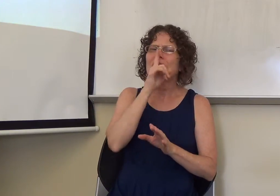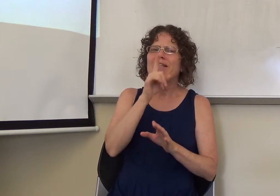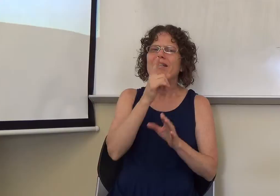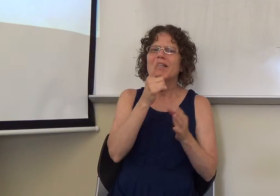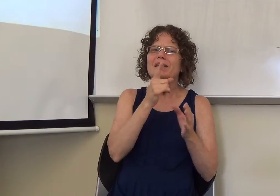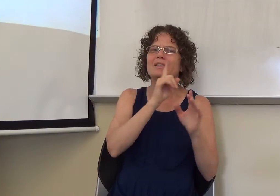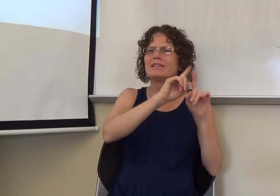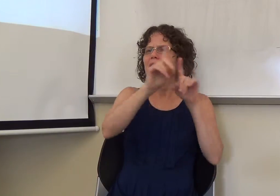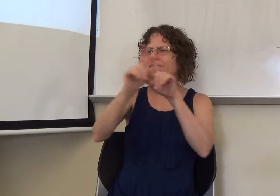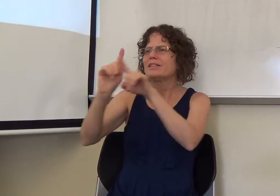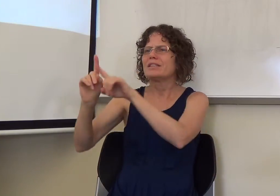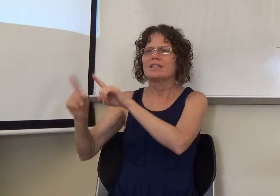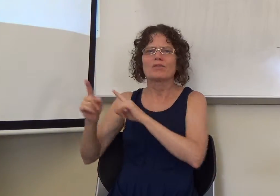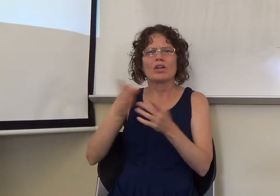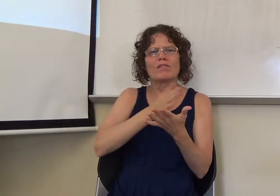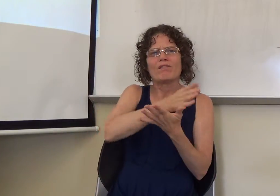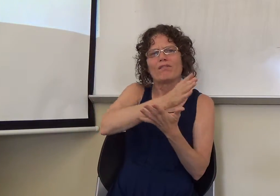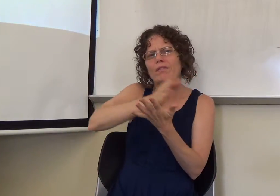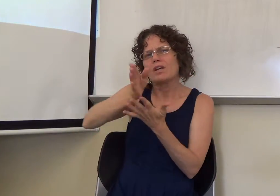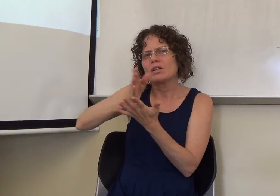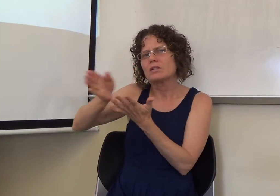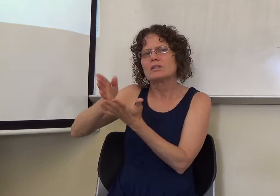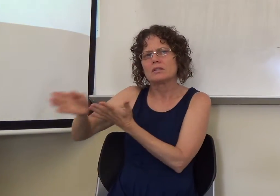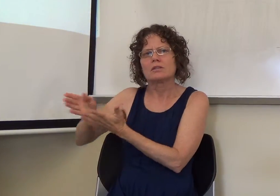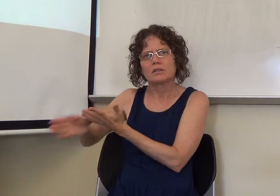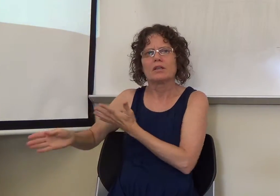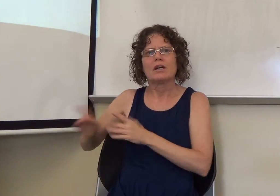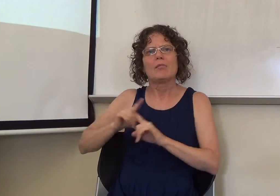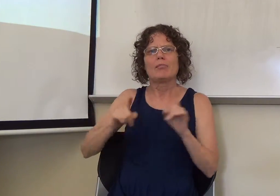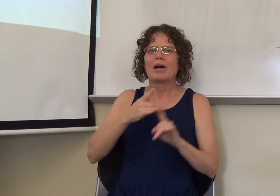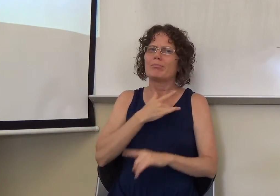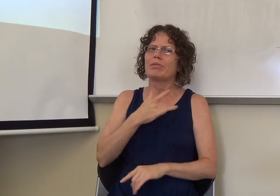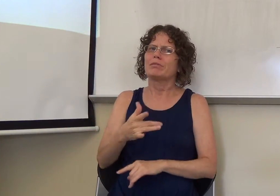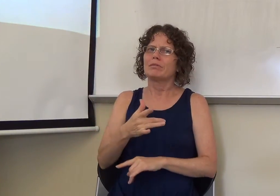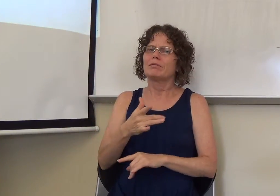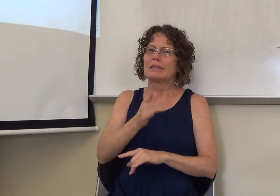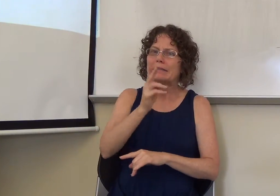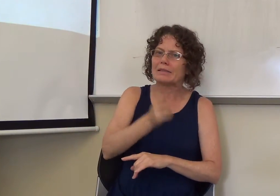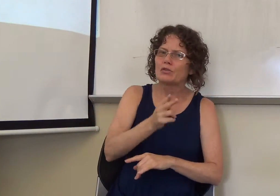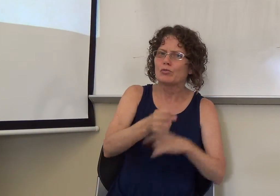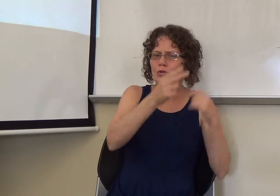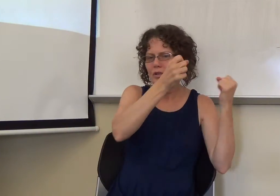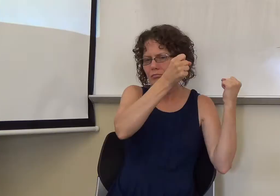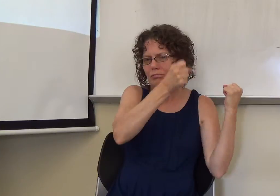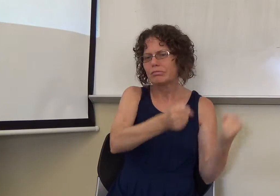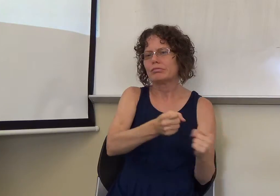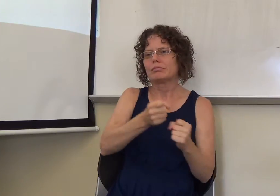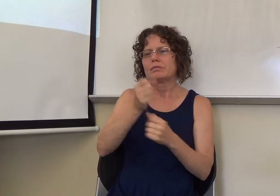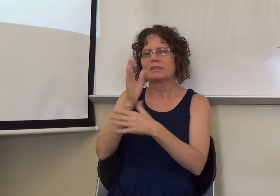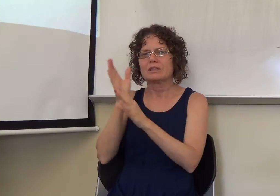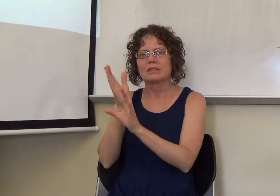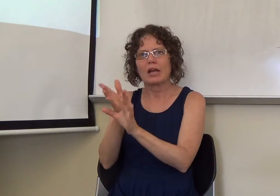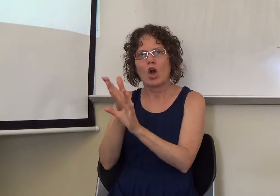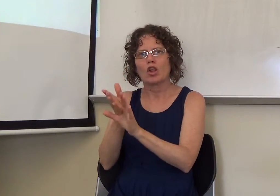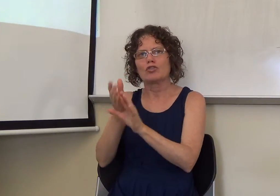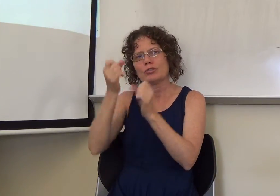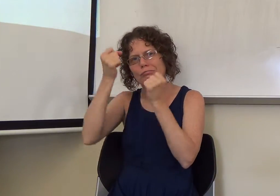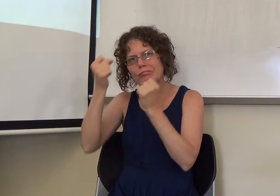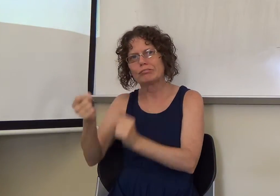but I noticed that she seems to lean toward history and psychology, which is interesting. The thing about